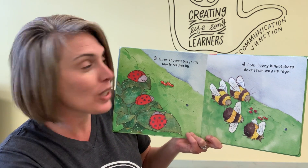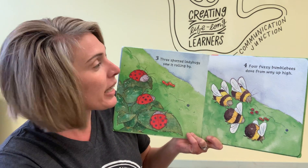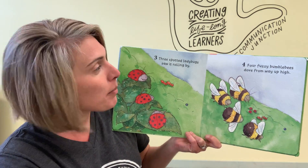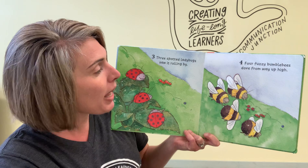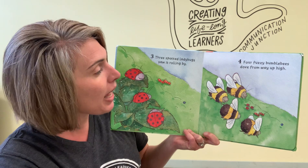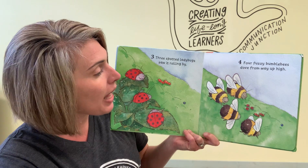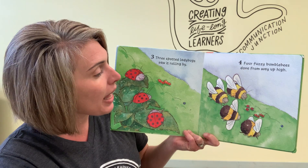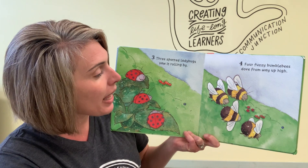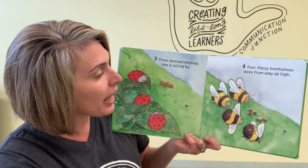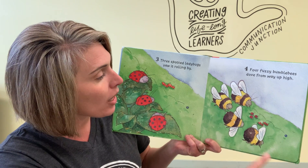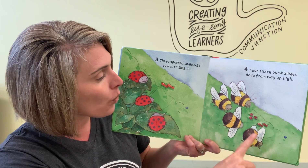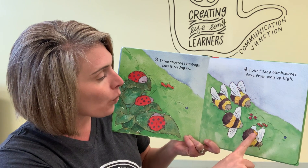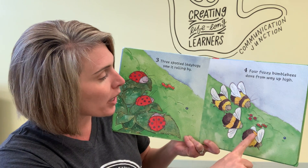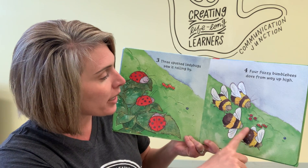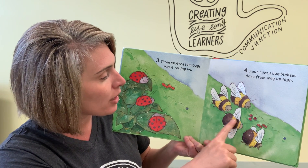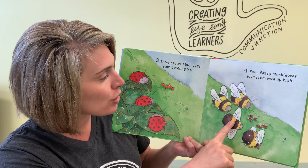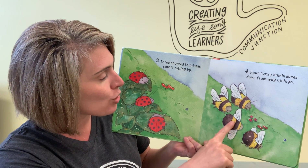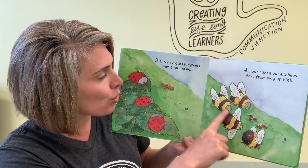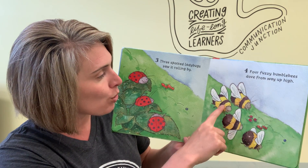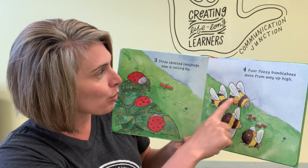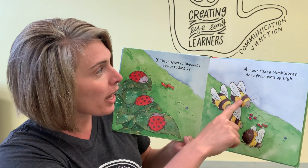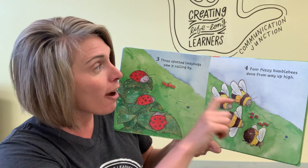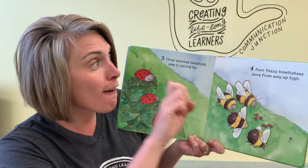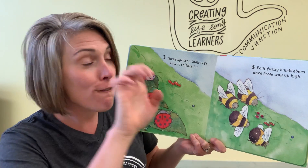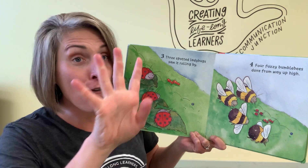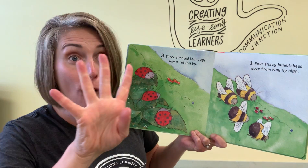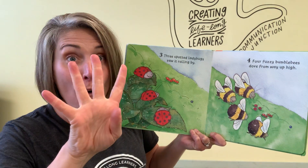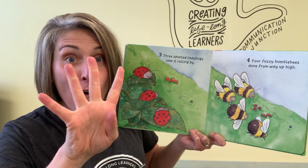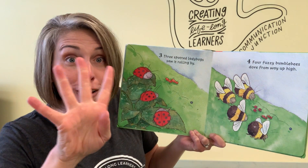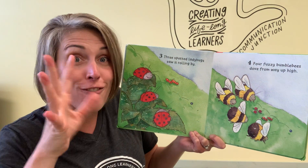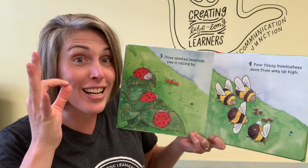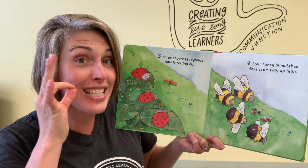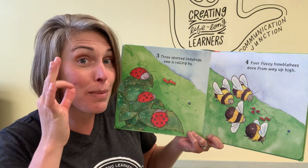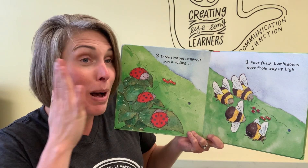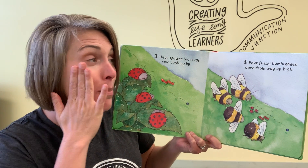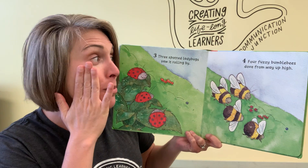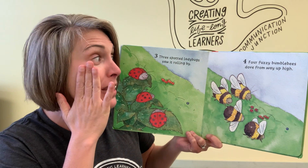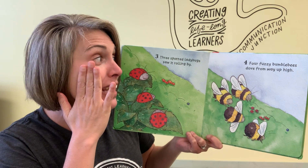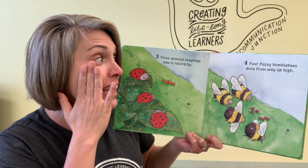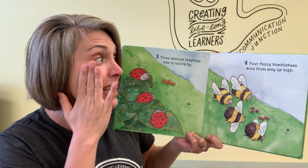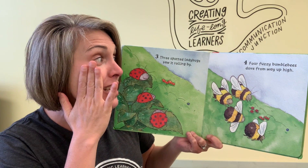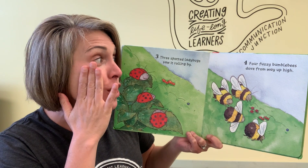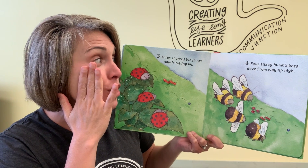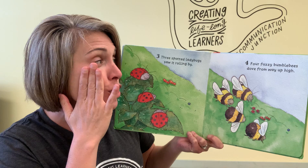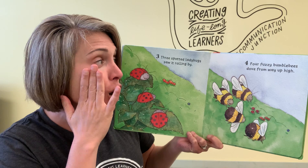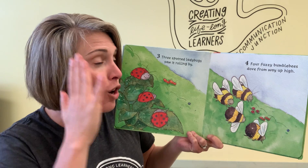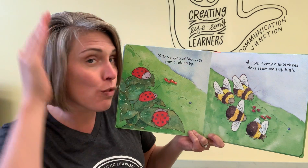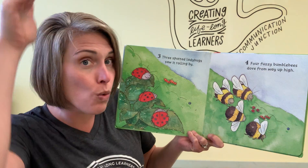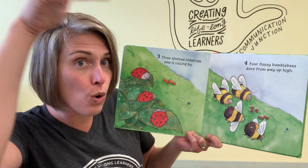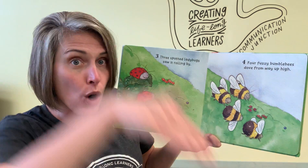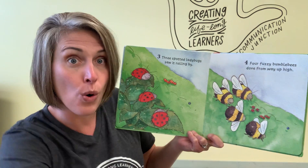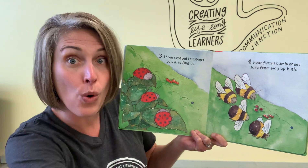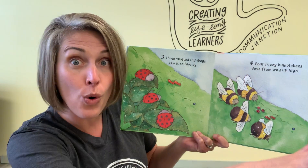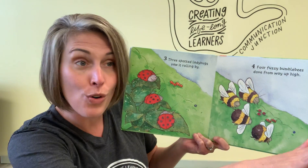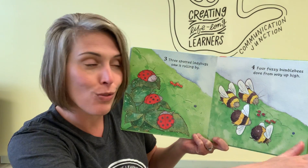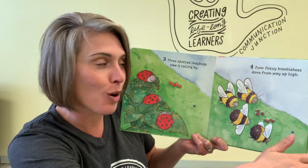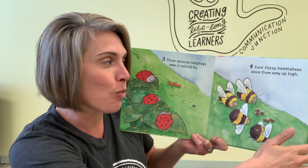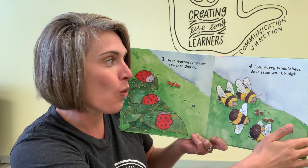rolling by. 1, 2, 3, 4 fuzzy bumblebees dove whoop from